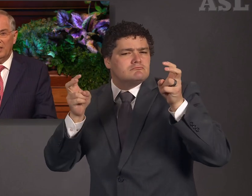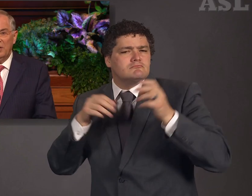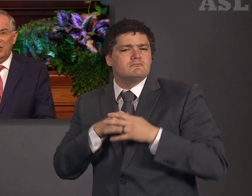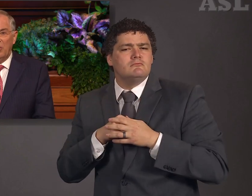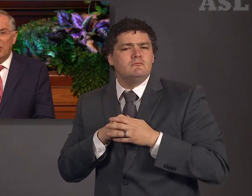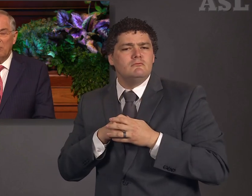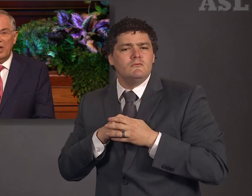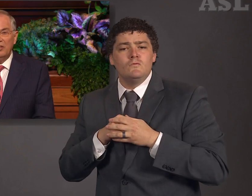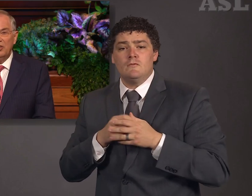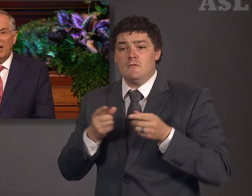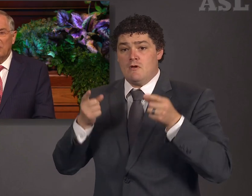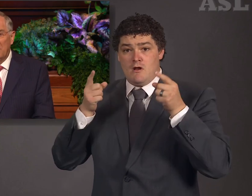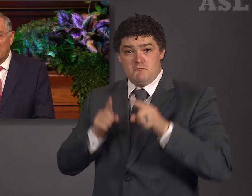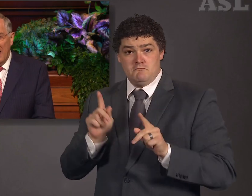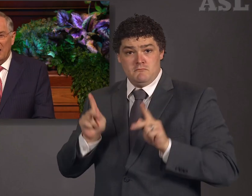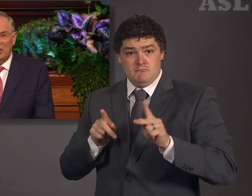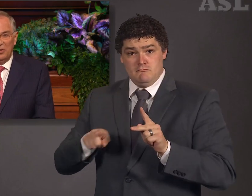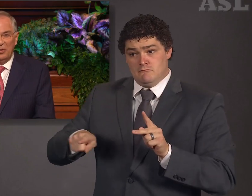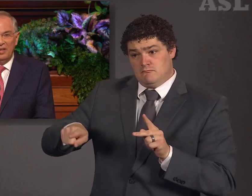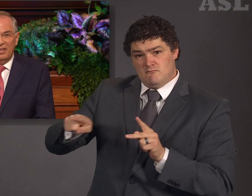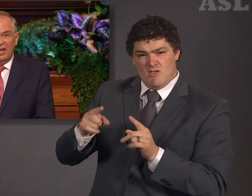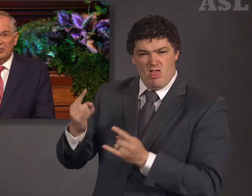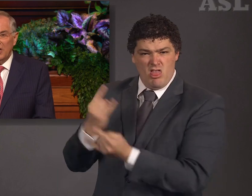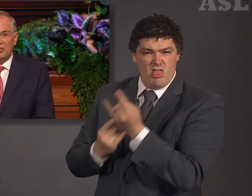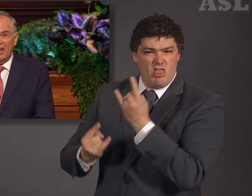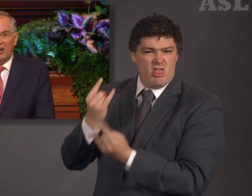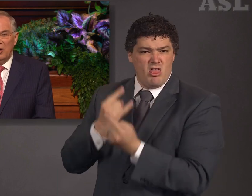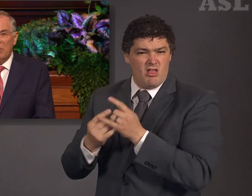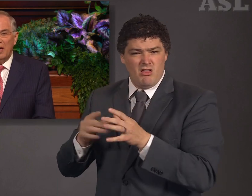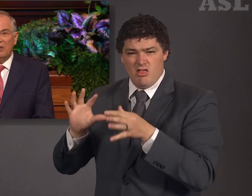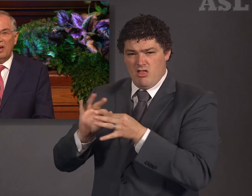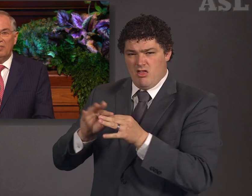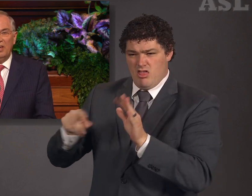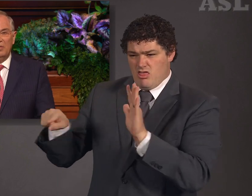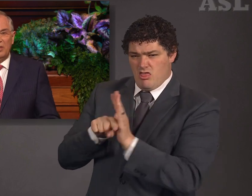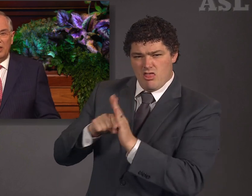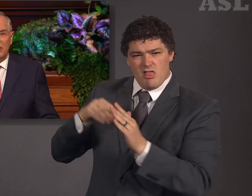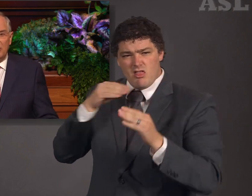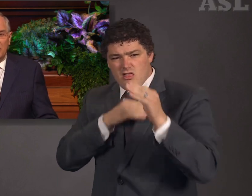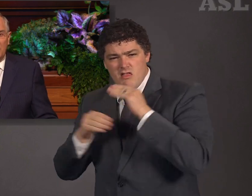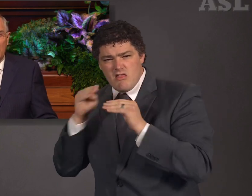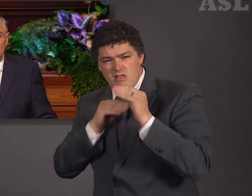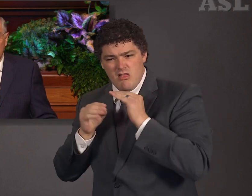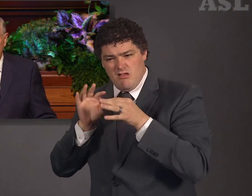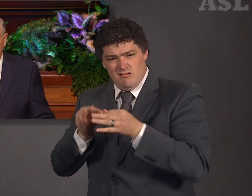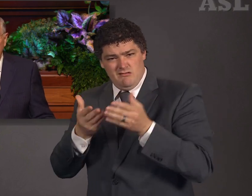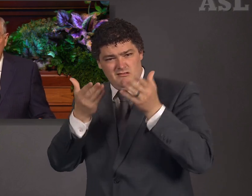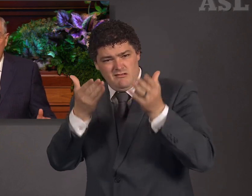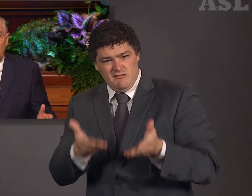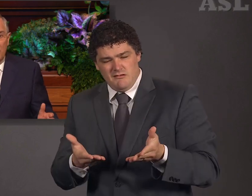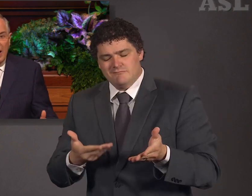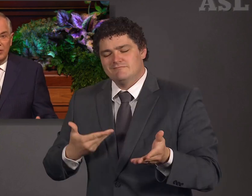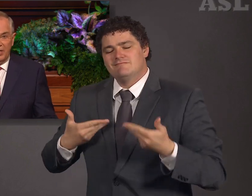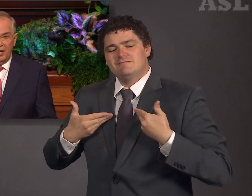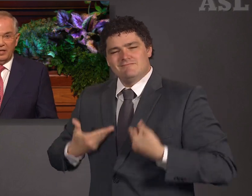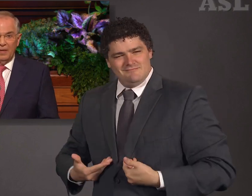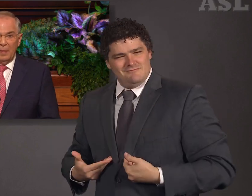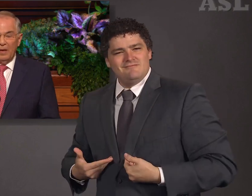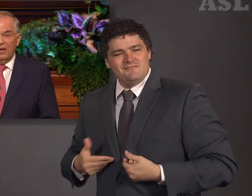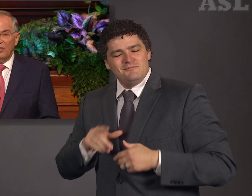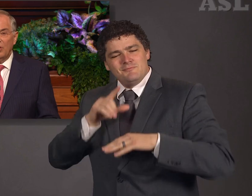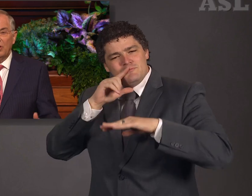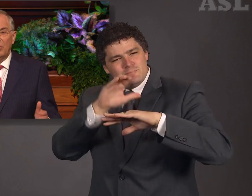are ye when men shall revile you and shall say all manner of evil against you falsely for my